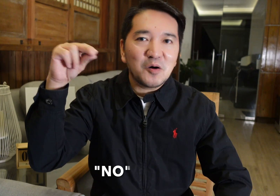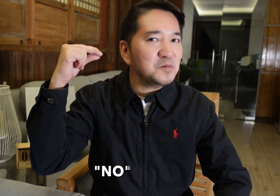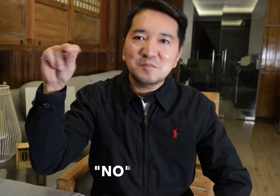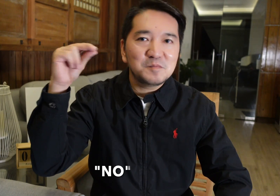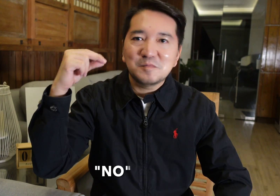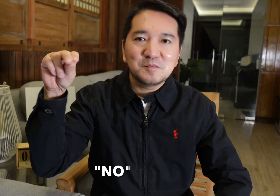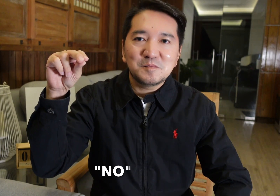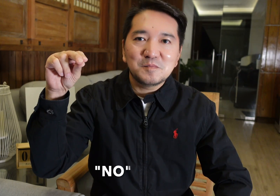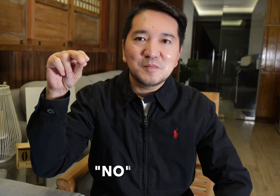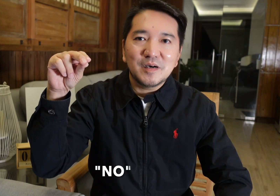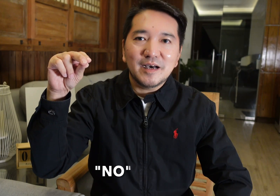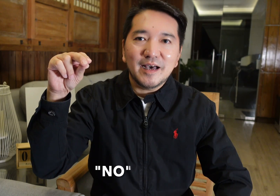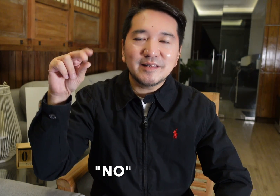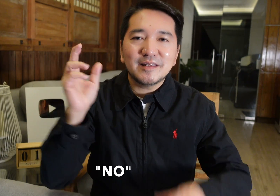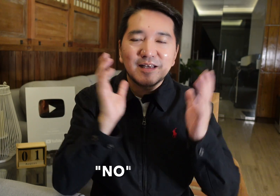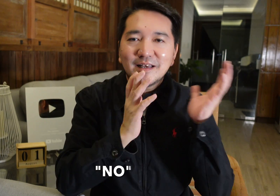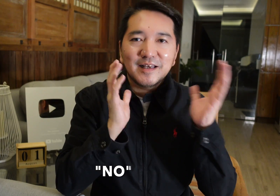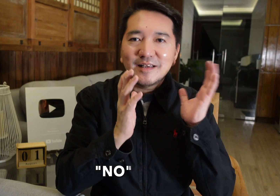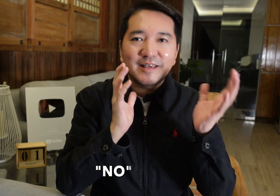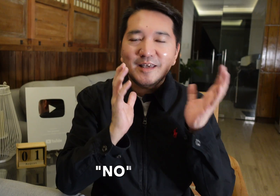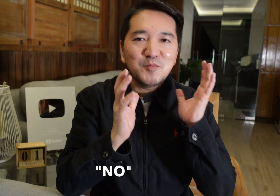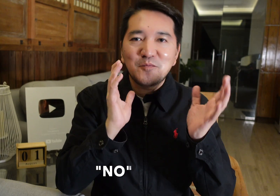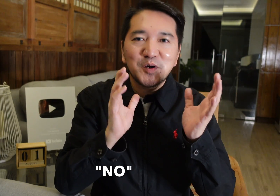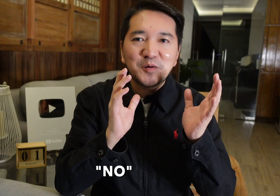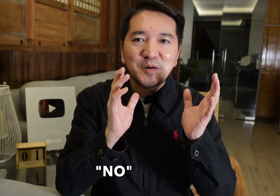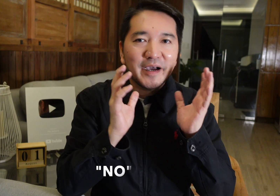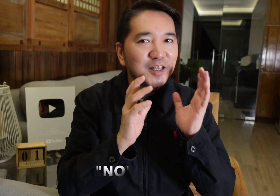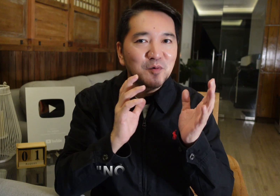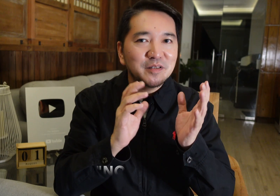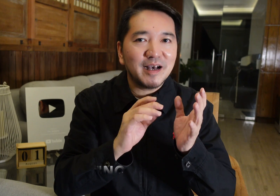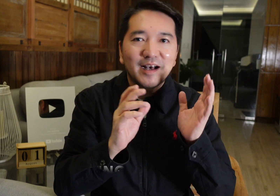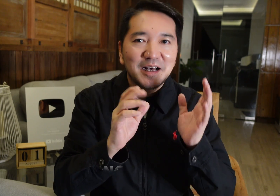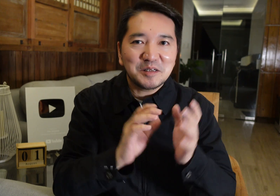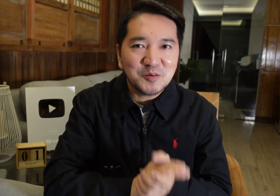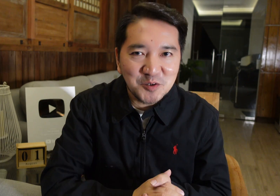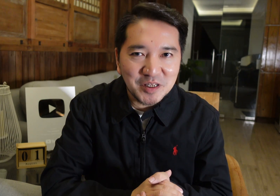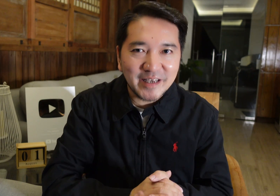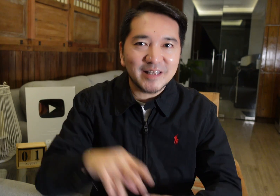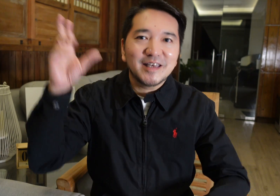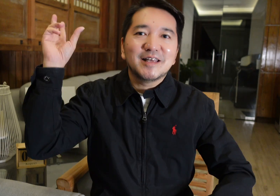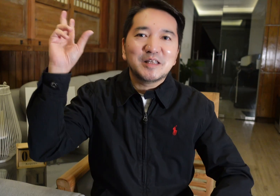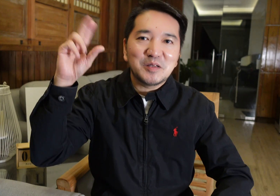no. And then, i-move mo yung head mo na you deny it.